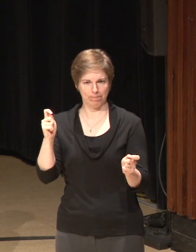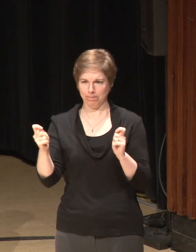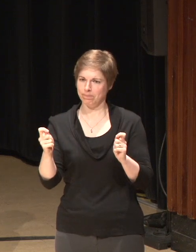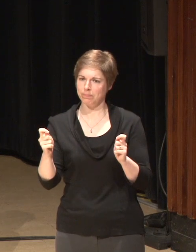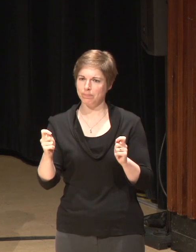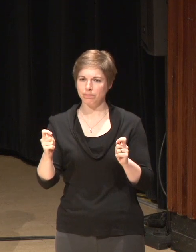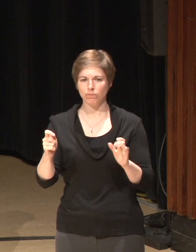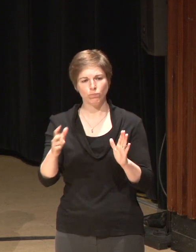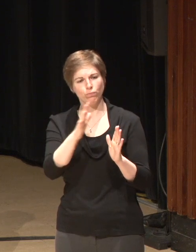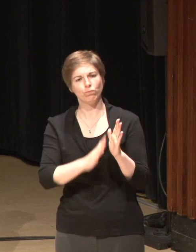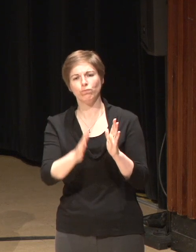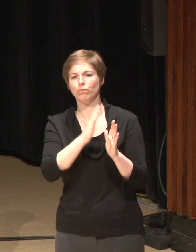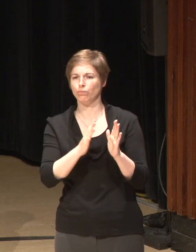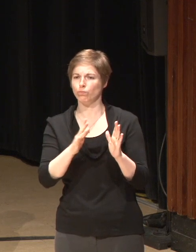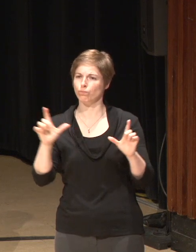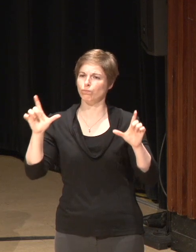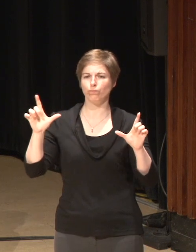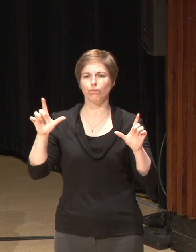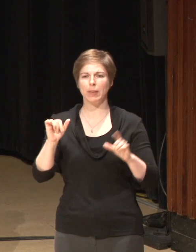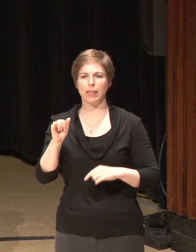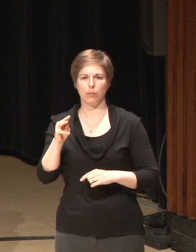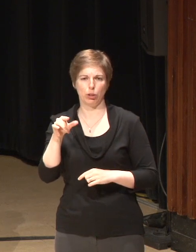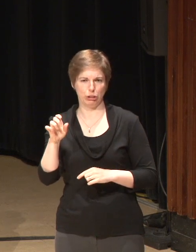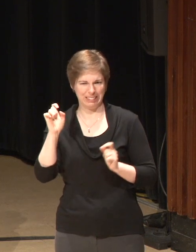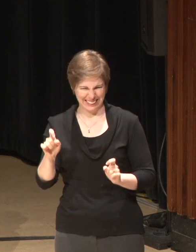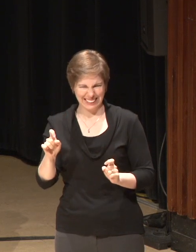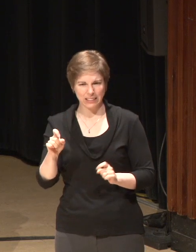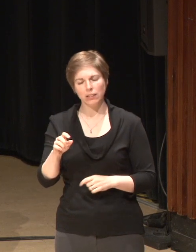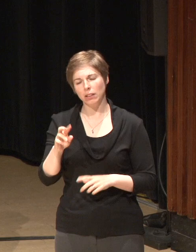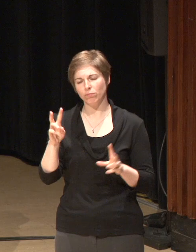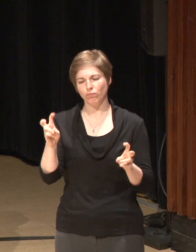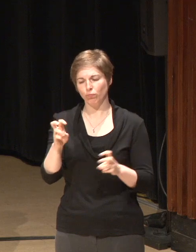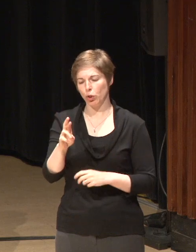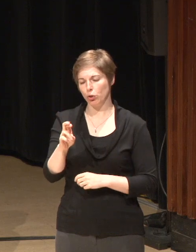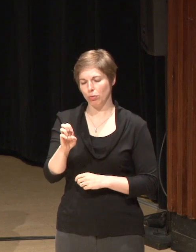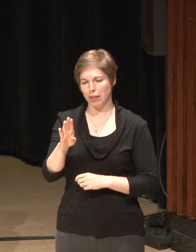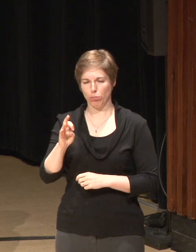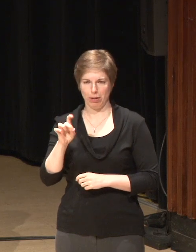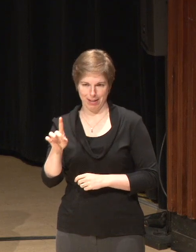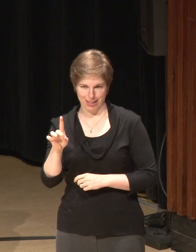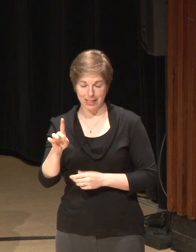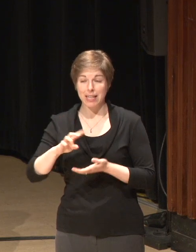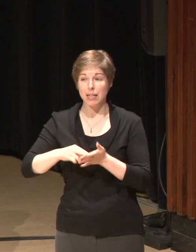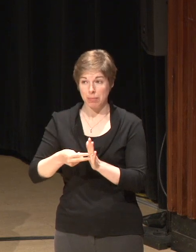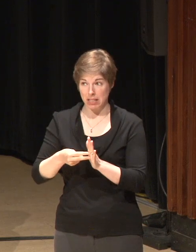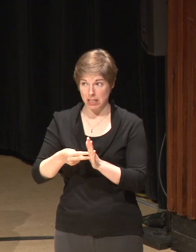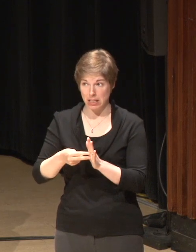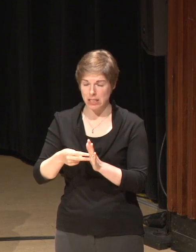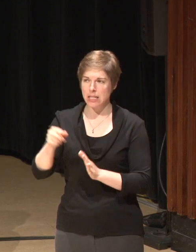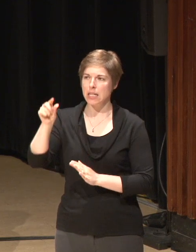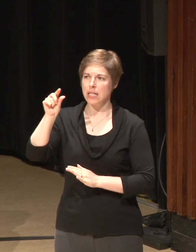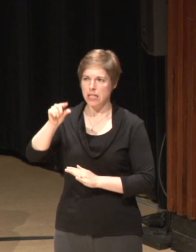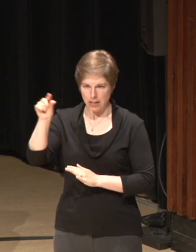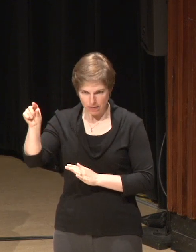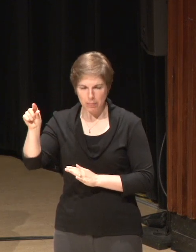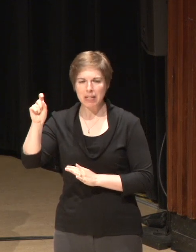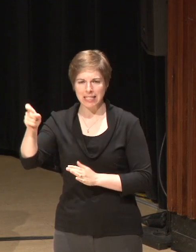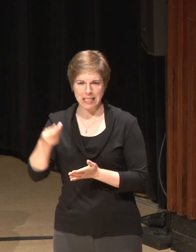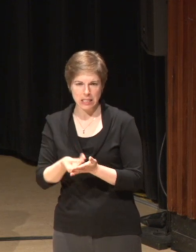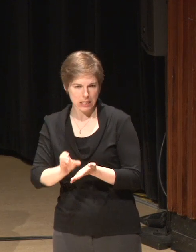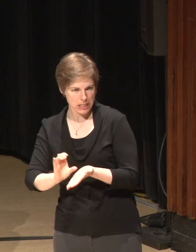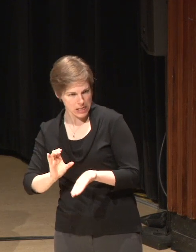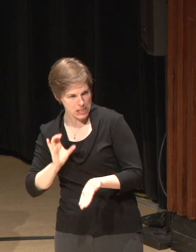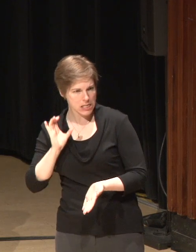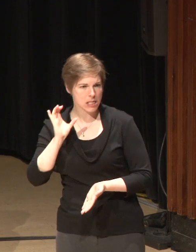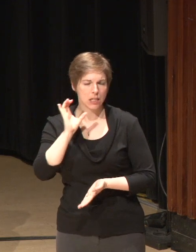Nova Scotia were to decide to invest a lot of capital and operating dollars in the